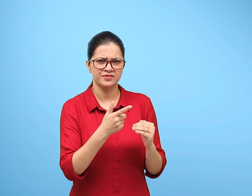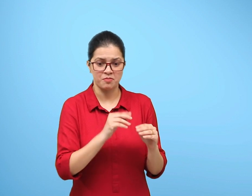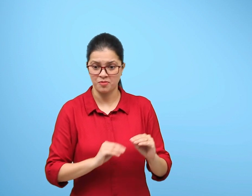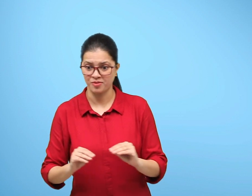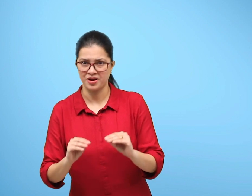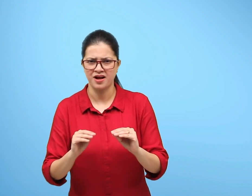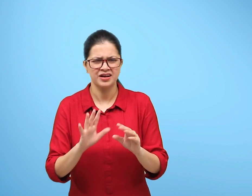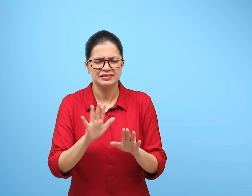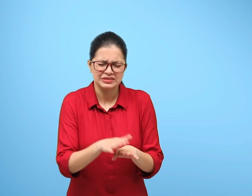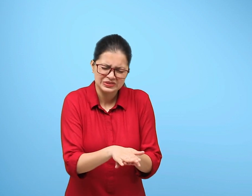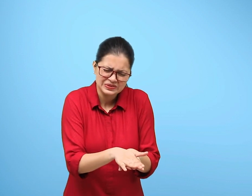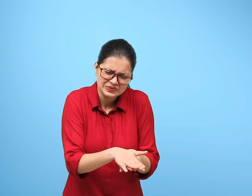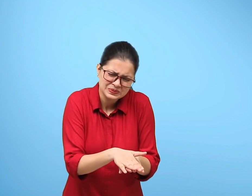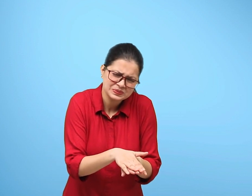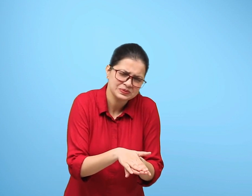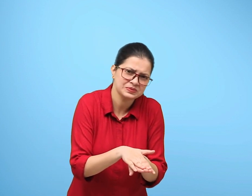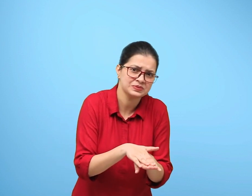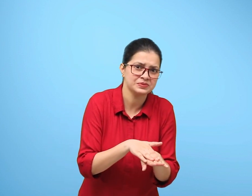shows very slow movement,